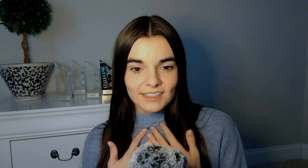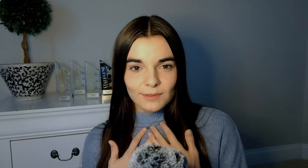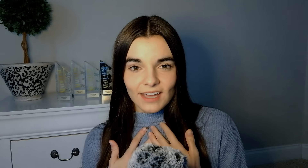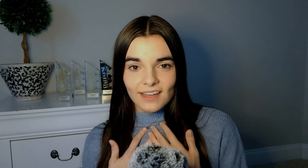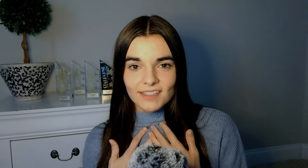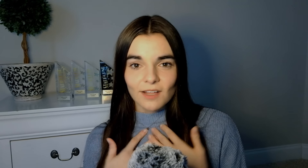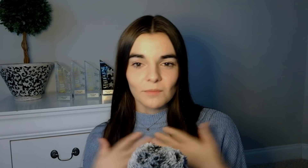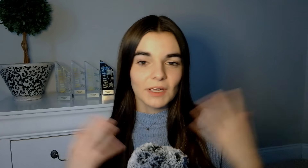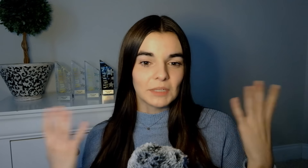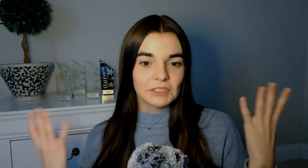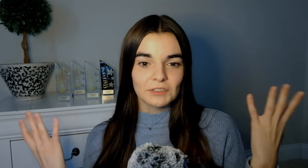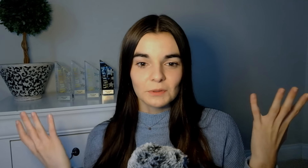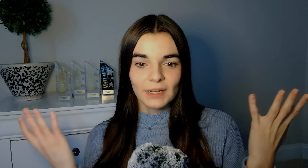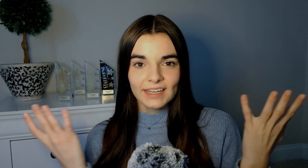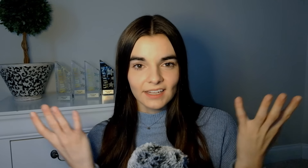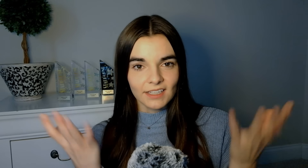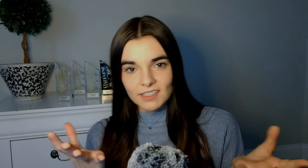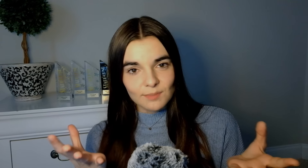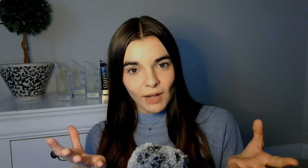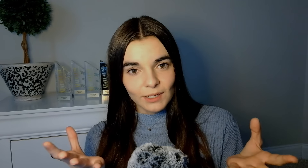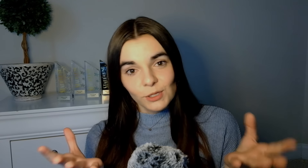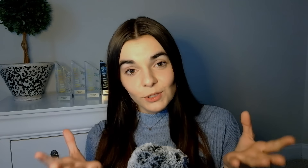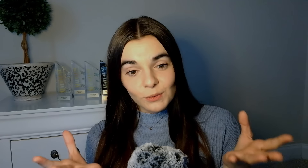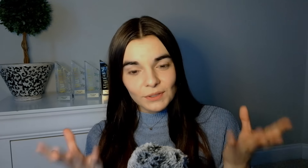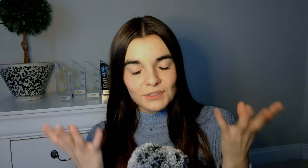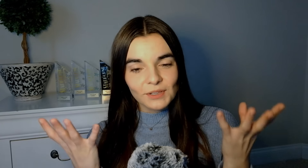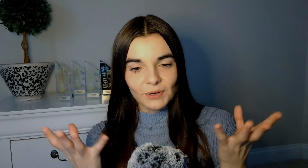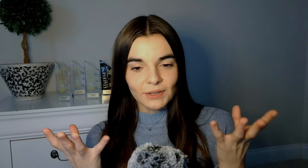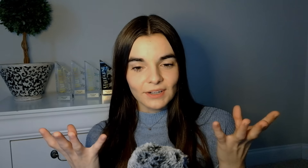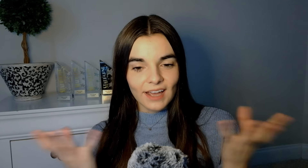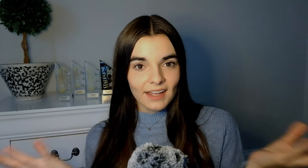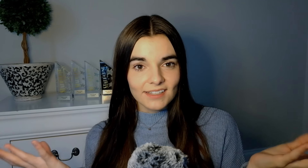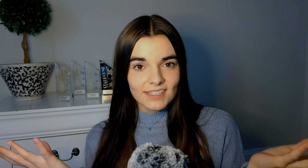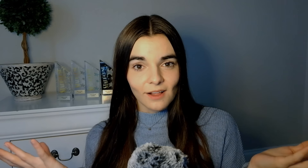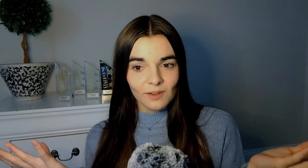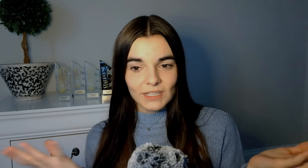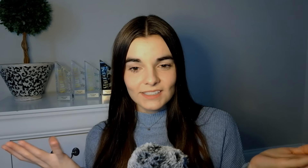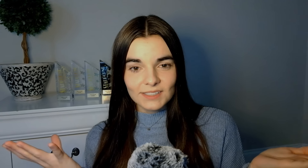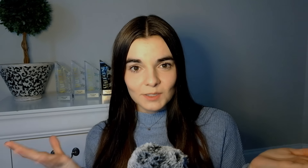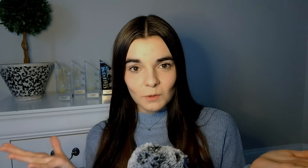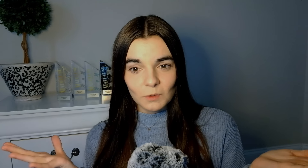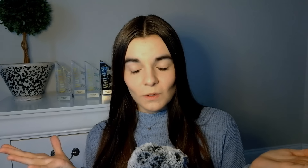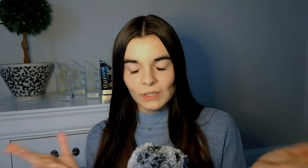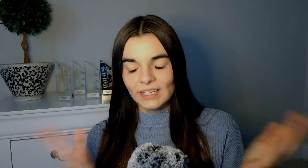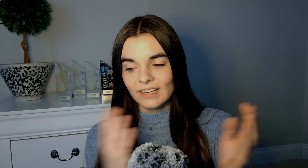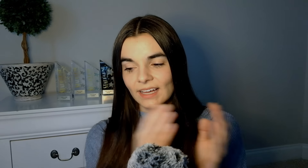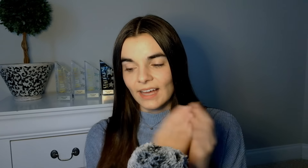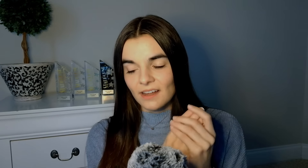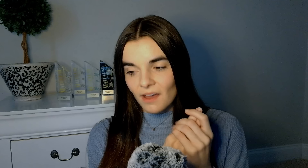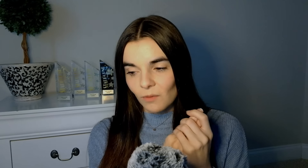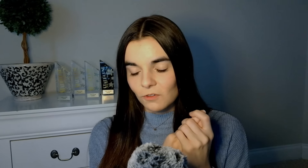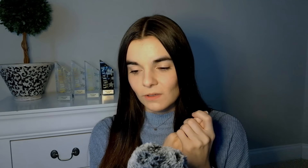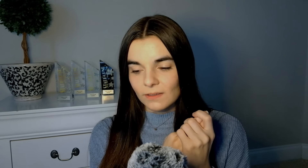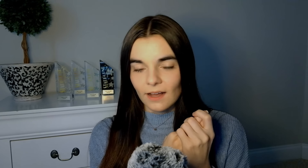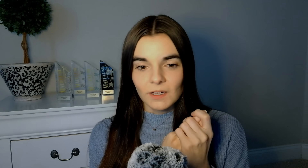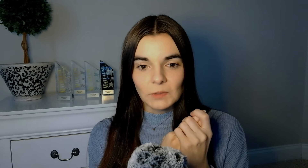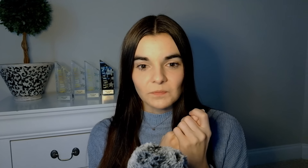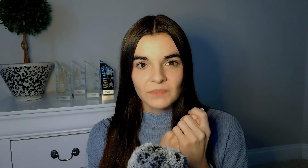with ASL, maybe to inspire you to learn ASL because it's so cool and helpful.